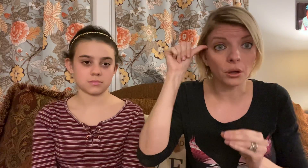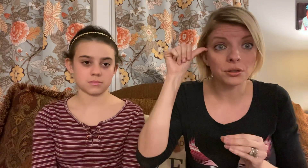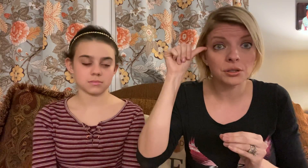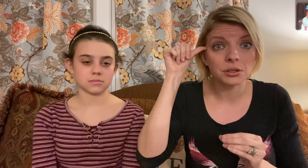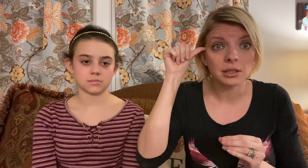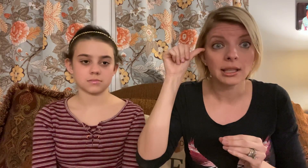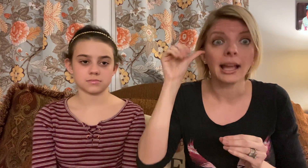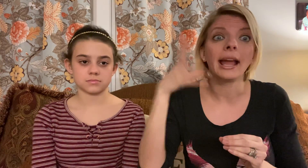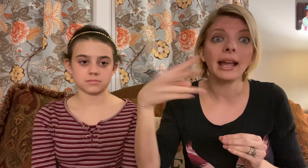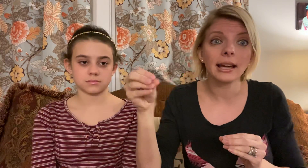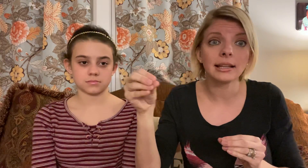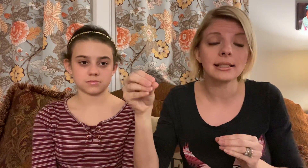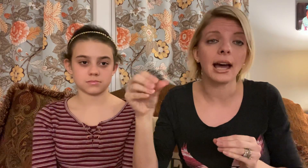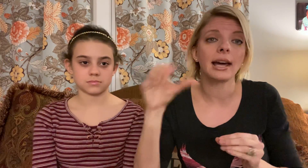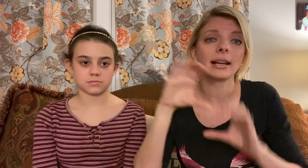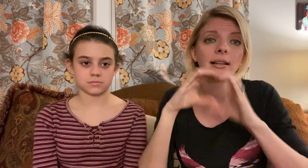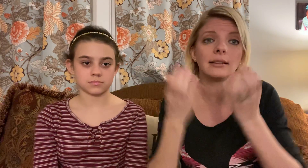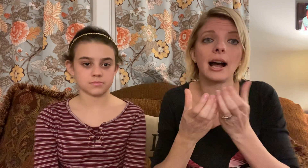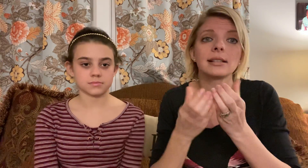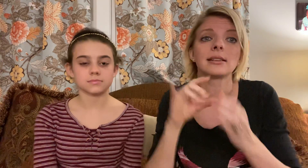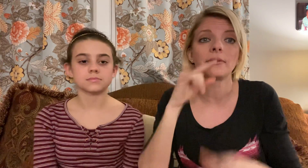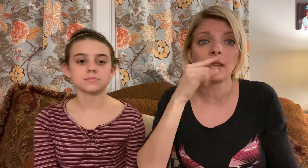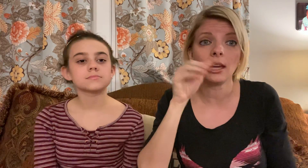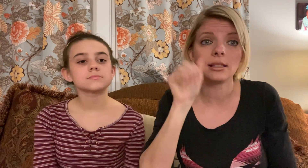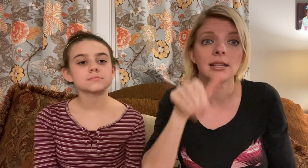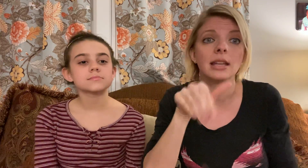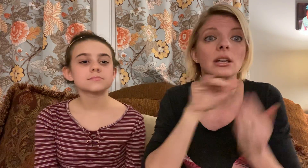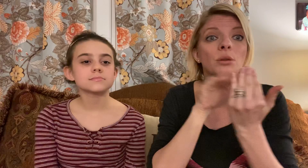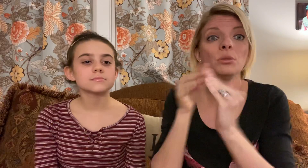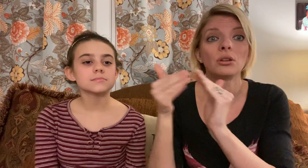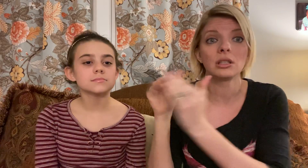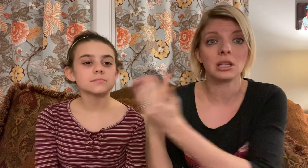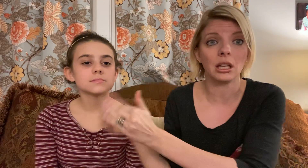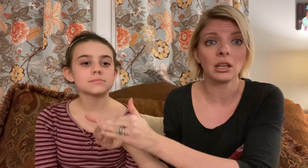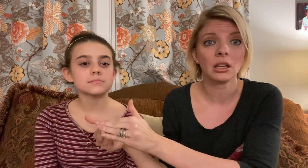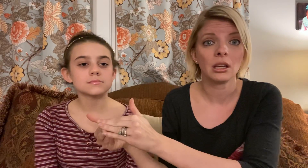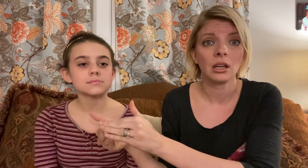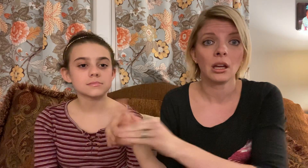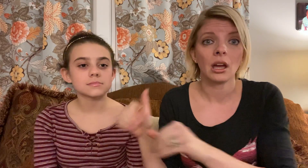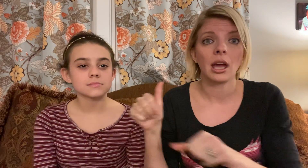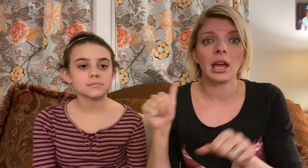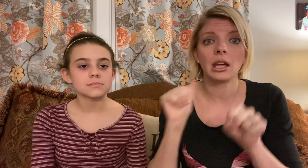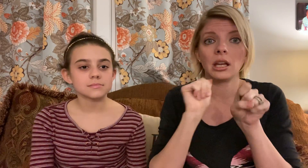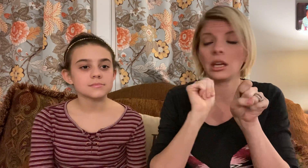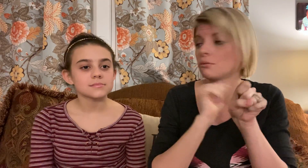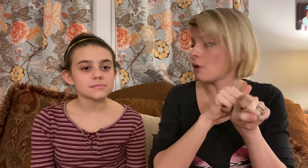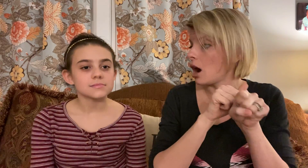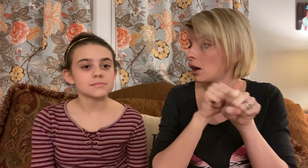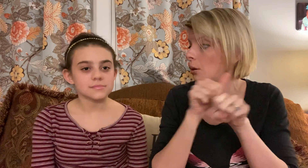adults, and I had a class of kids in the community in